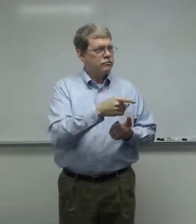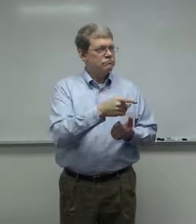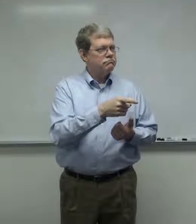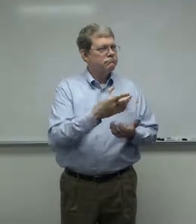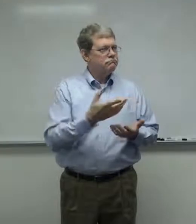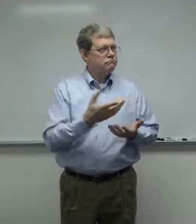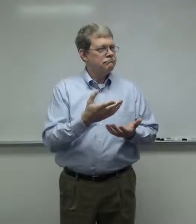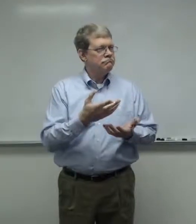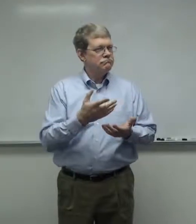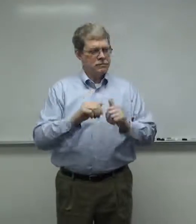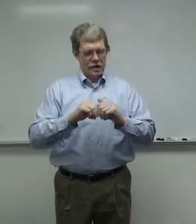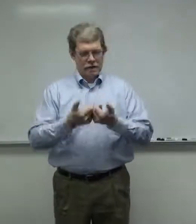How are you?